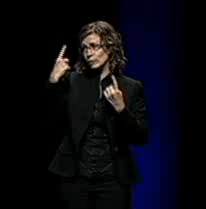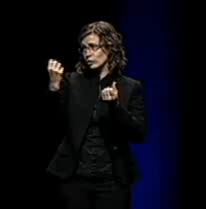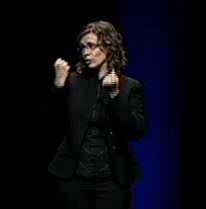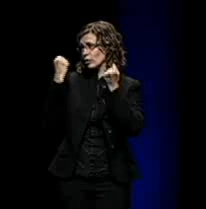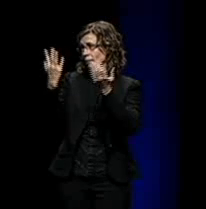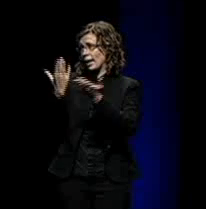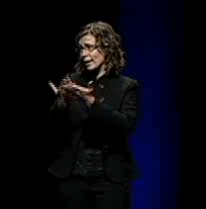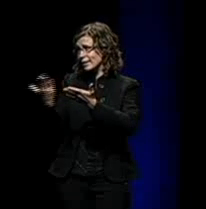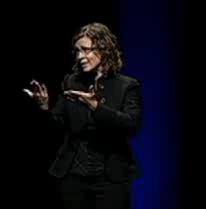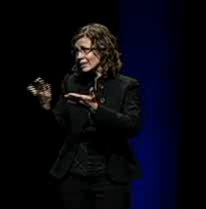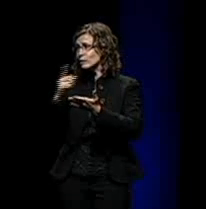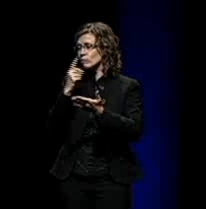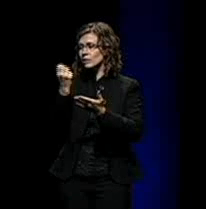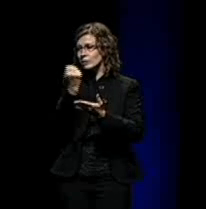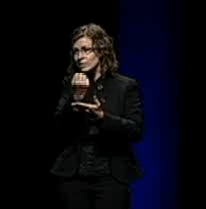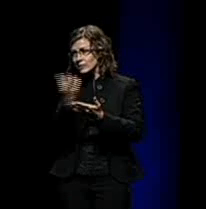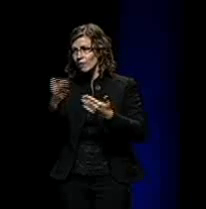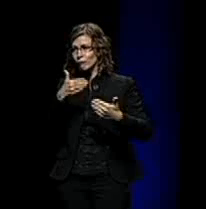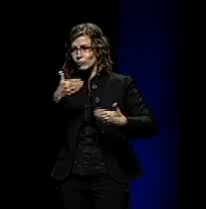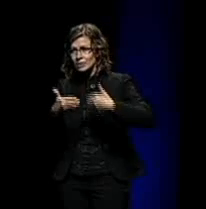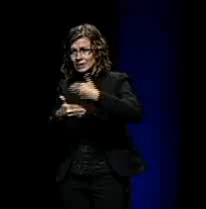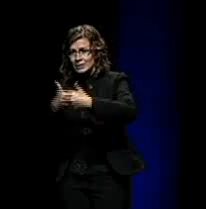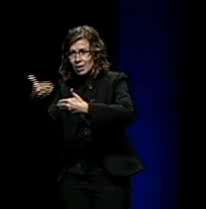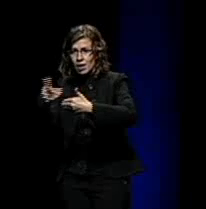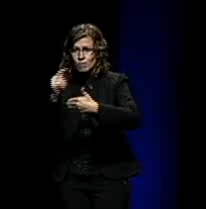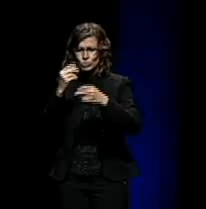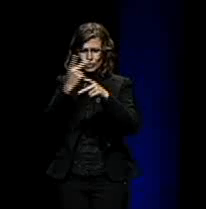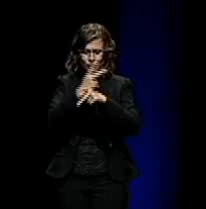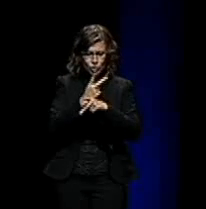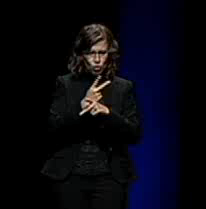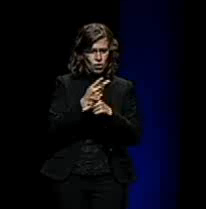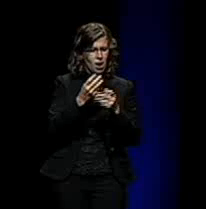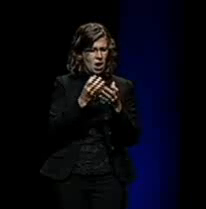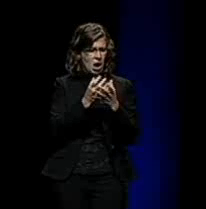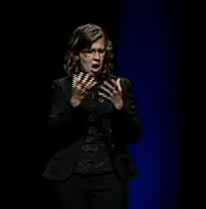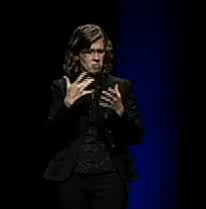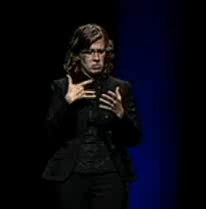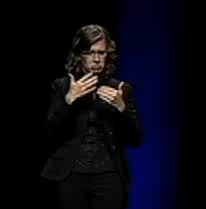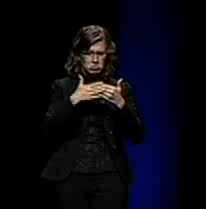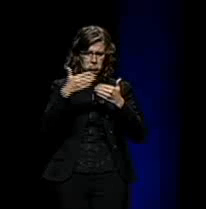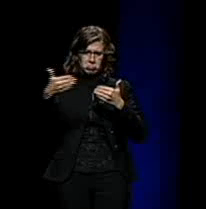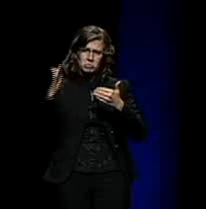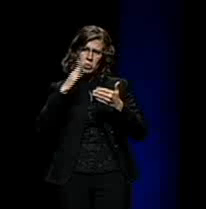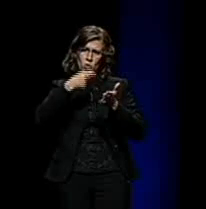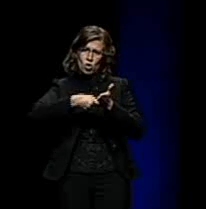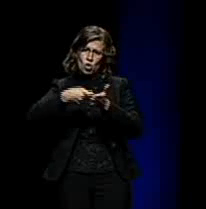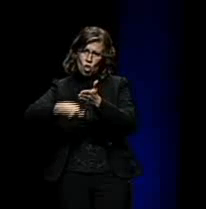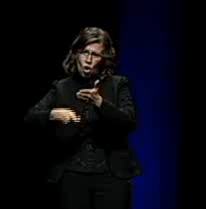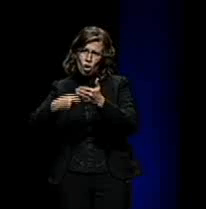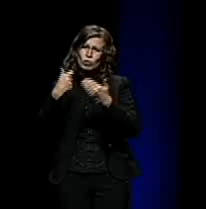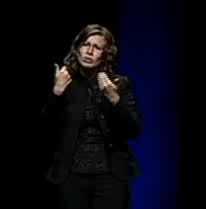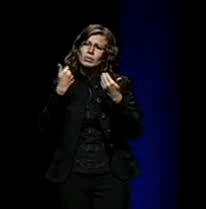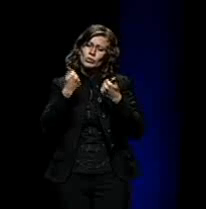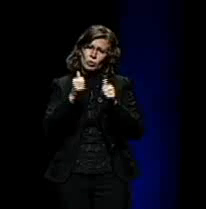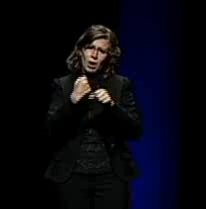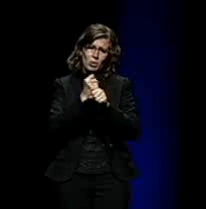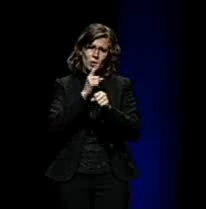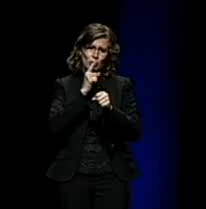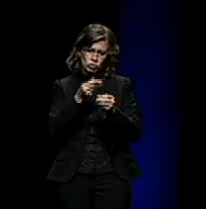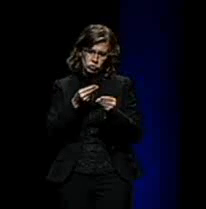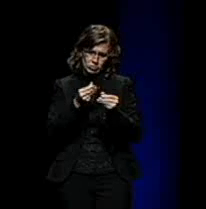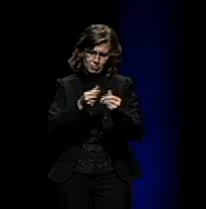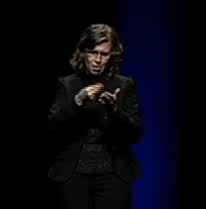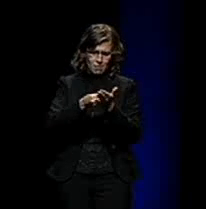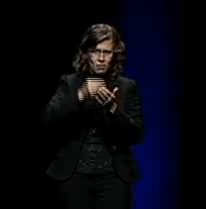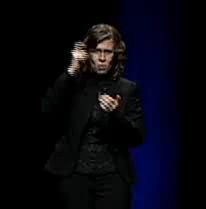a number of steps to create cost estimates and make sure that we're doing things in the most efficient, cost-effective manner. So